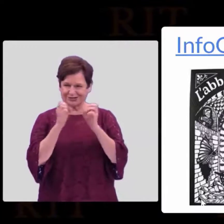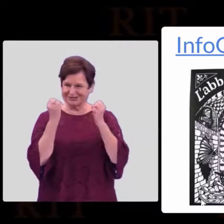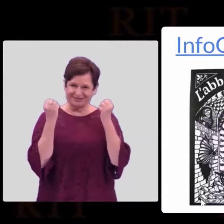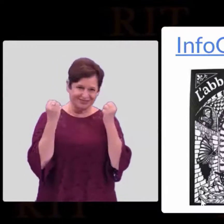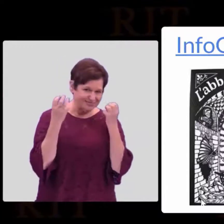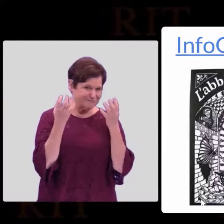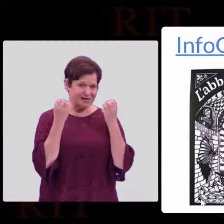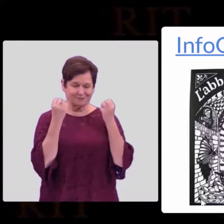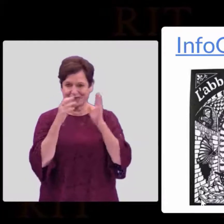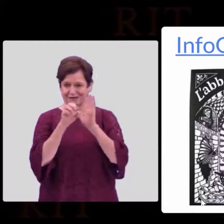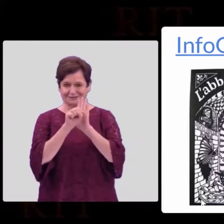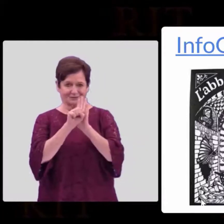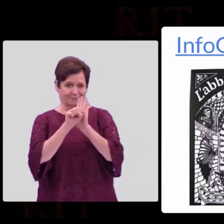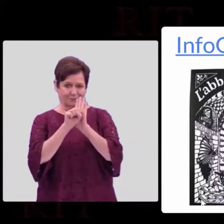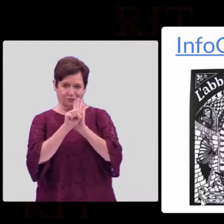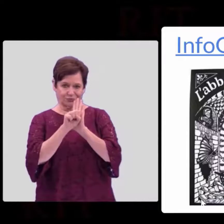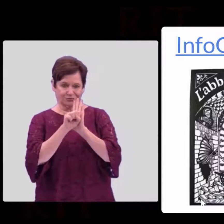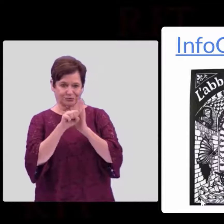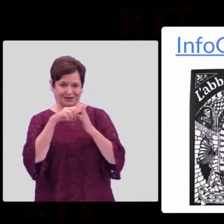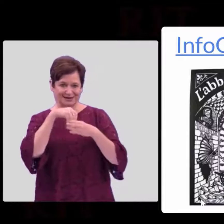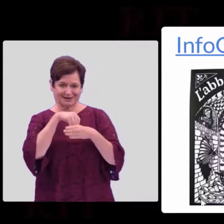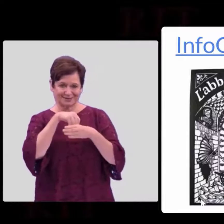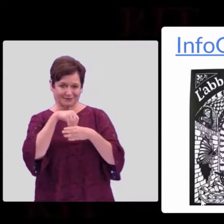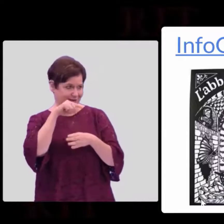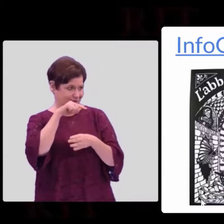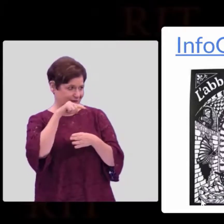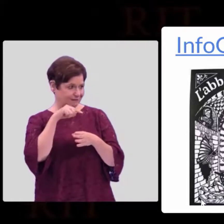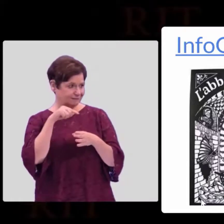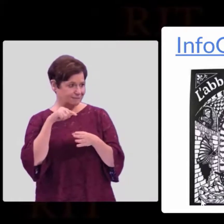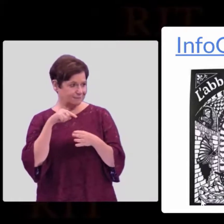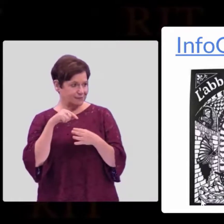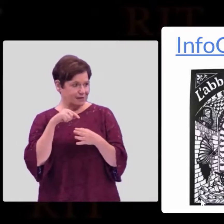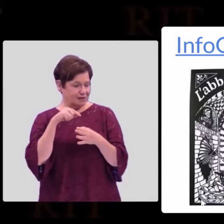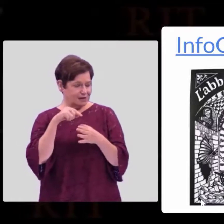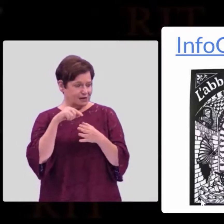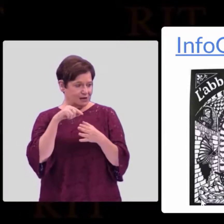This picture has many symbols in it.